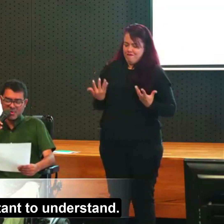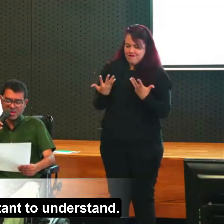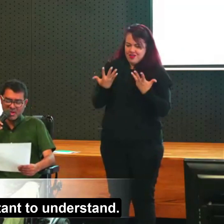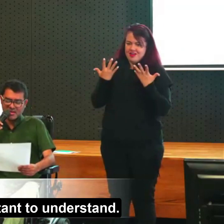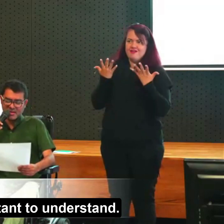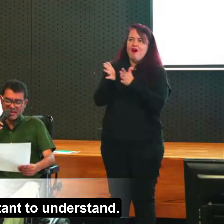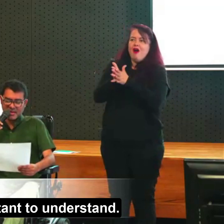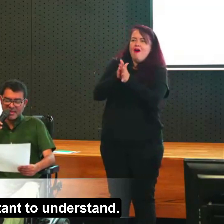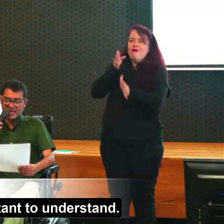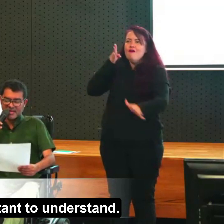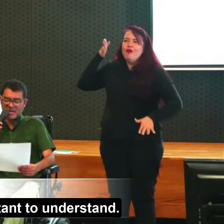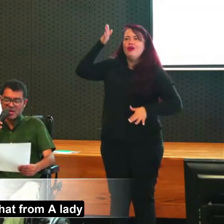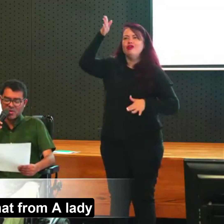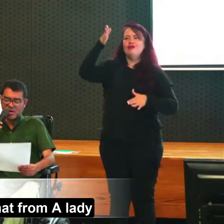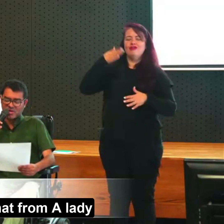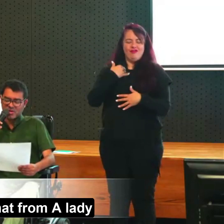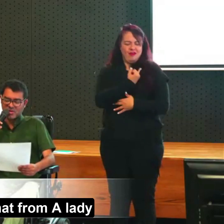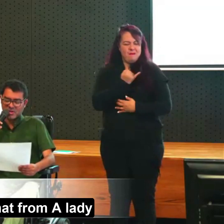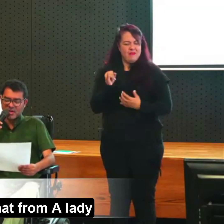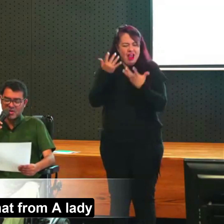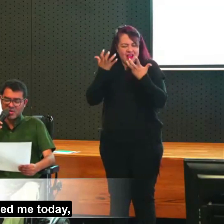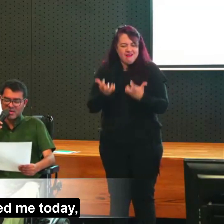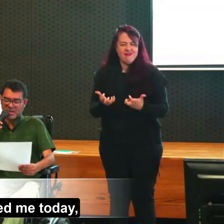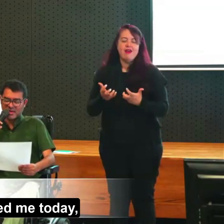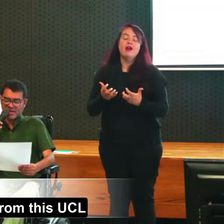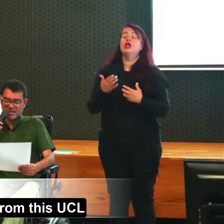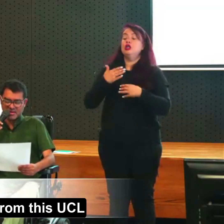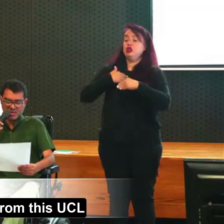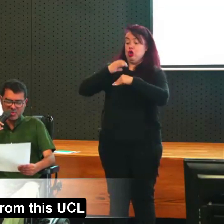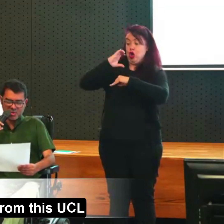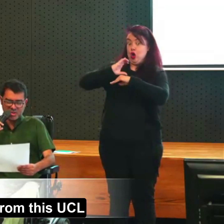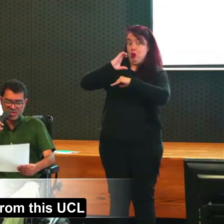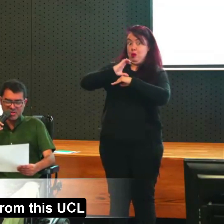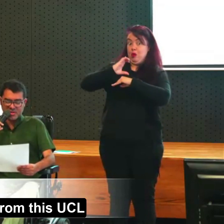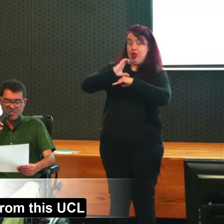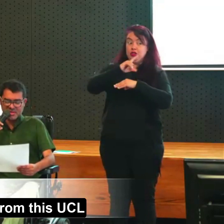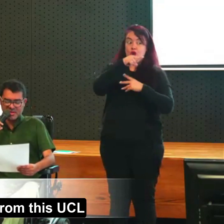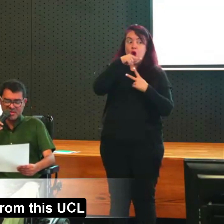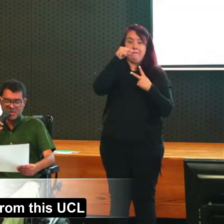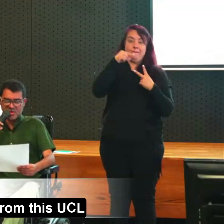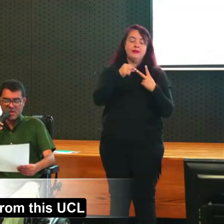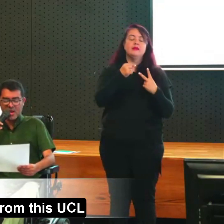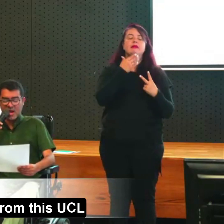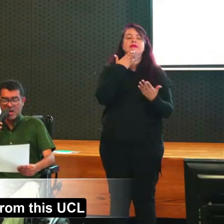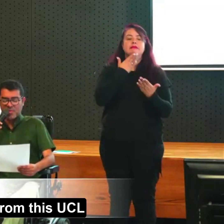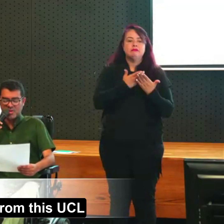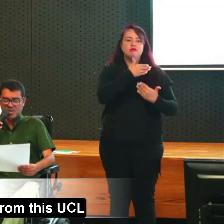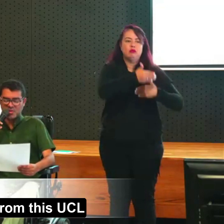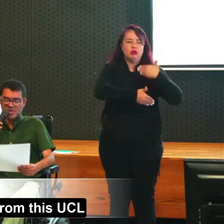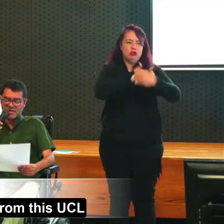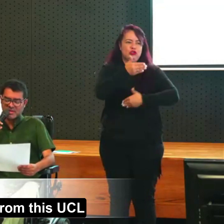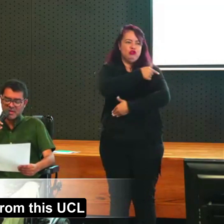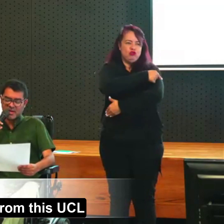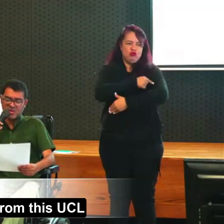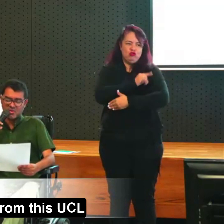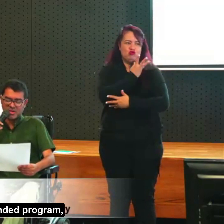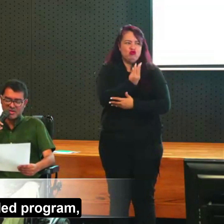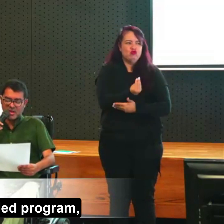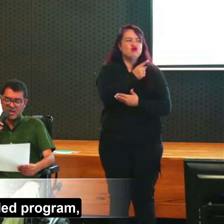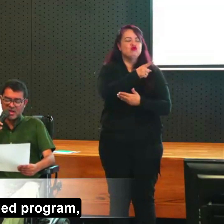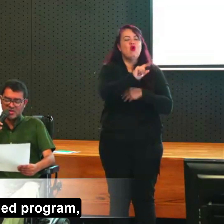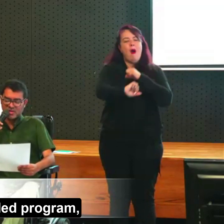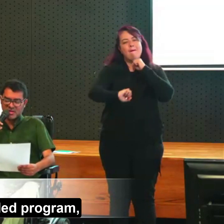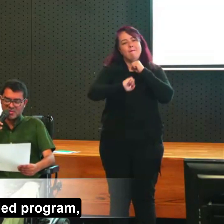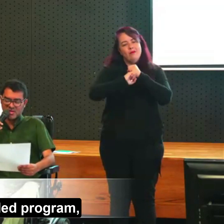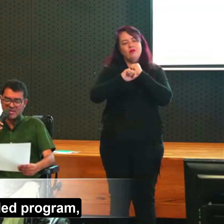is important to understand that from Elcomite and from this UCL